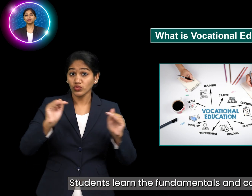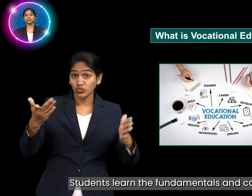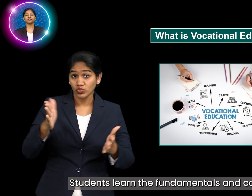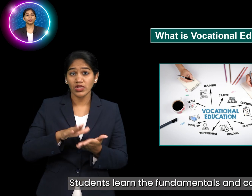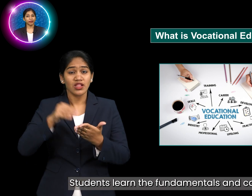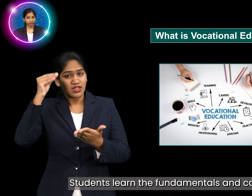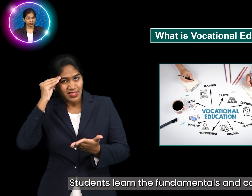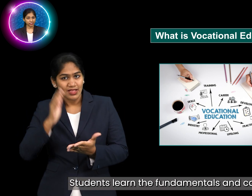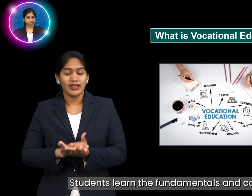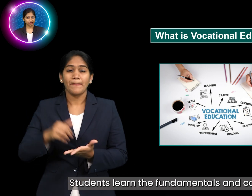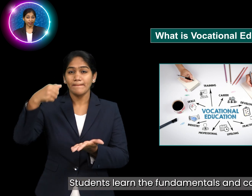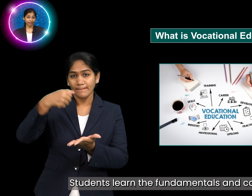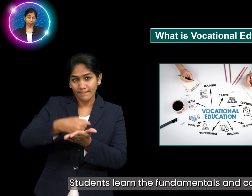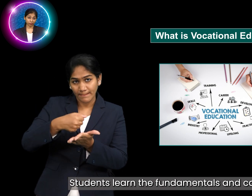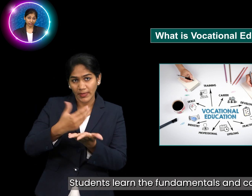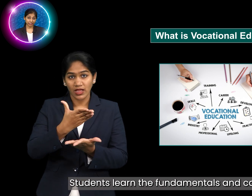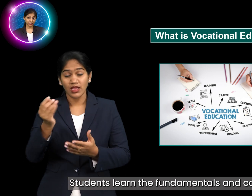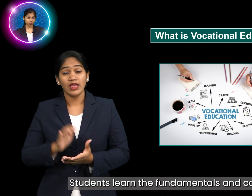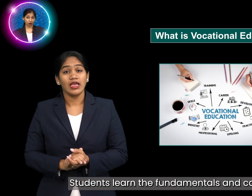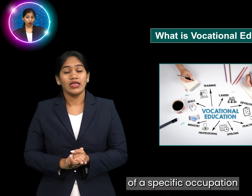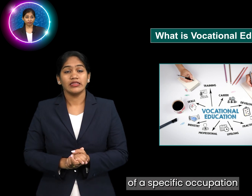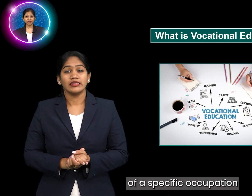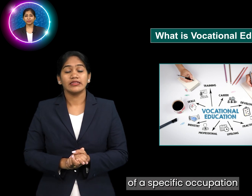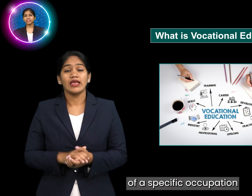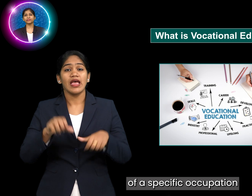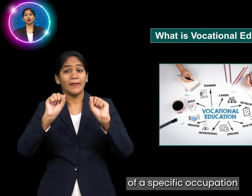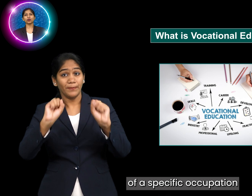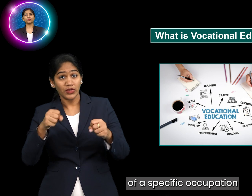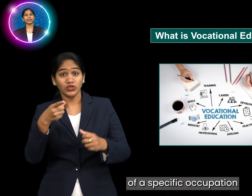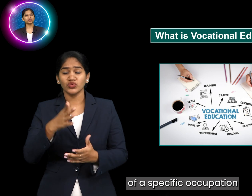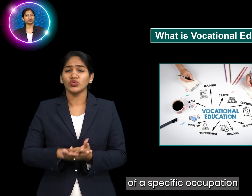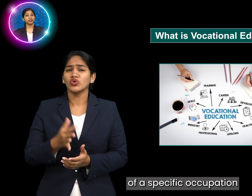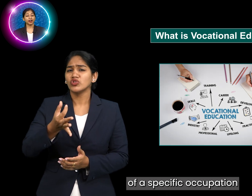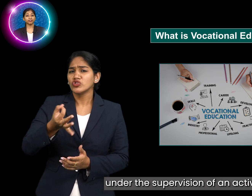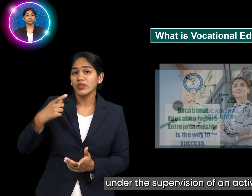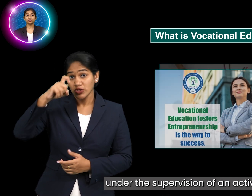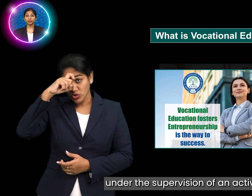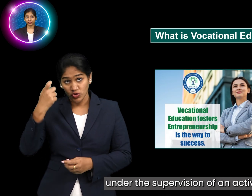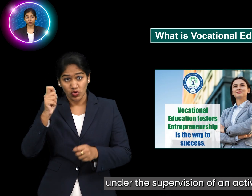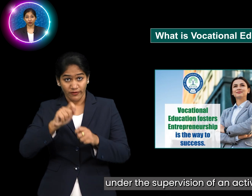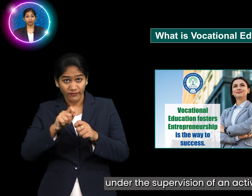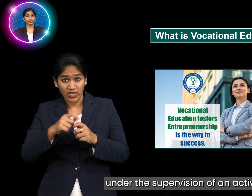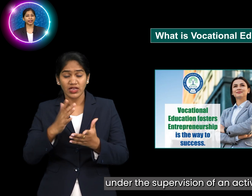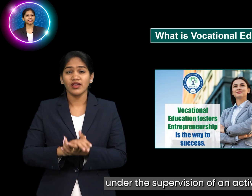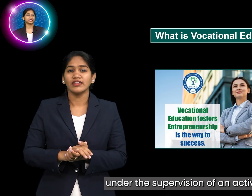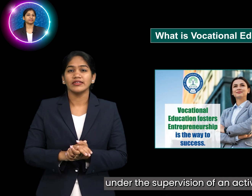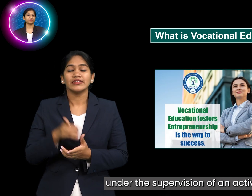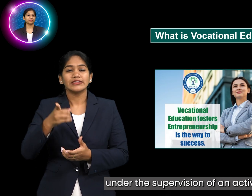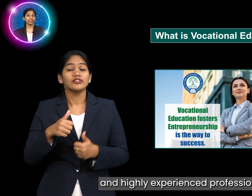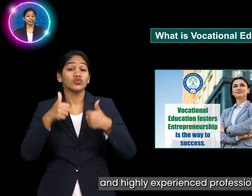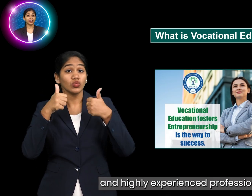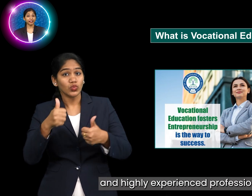Students learn the fundamentals and capabilities of a specific occupation under the supervision of an